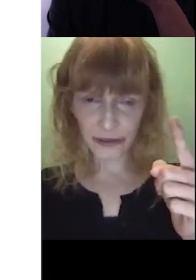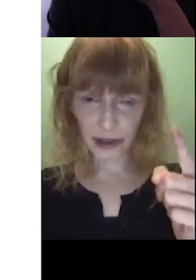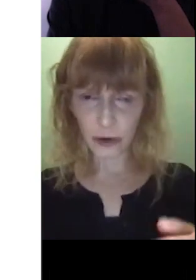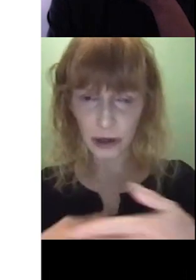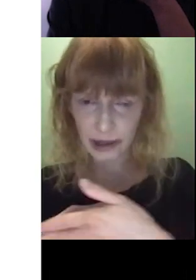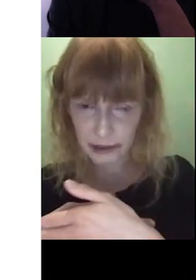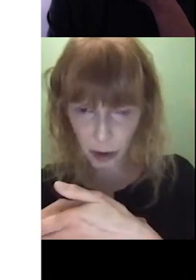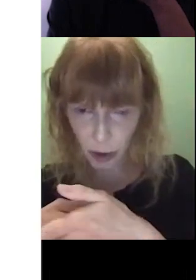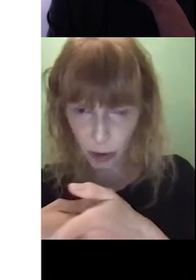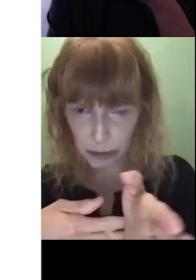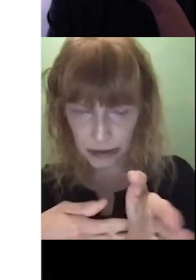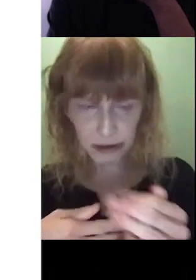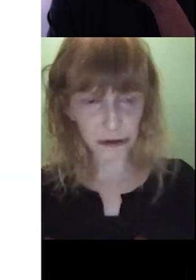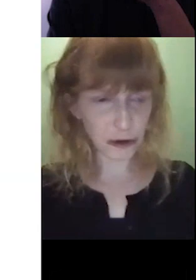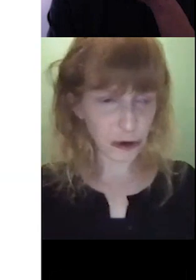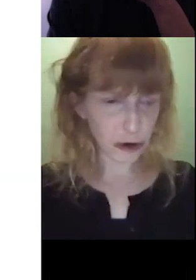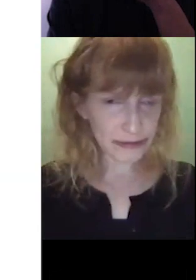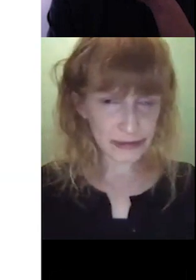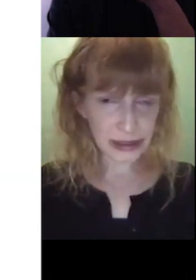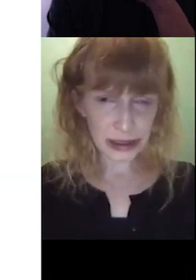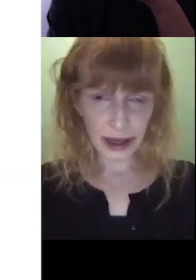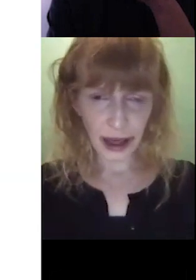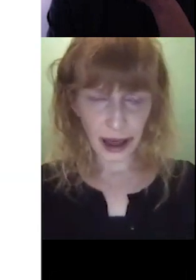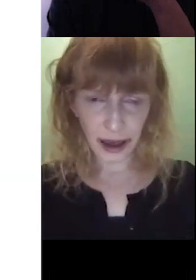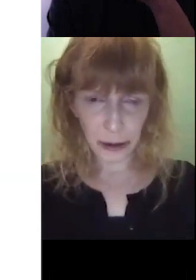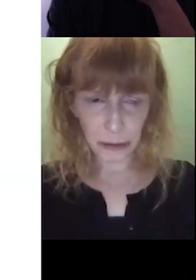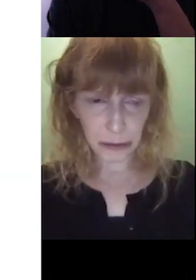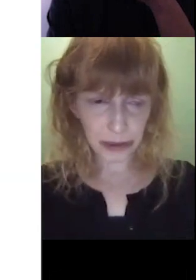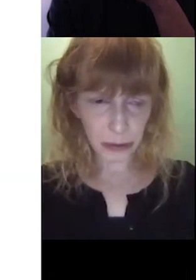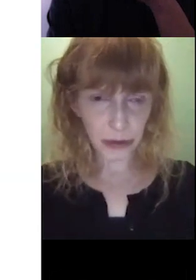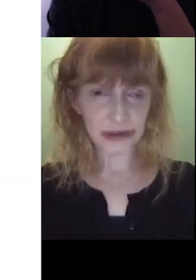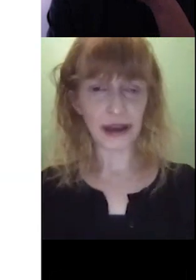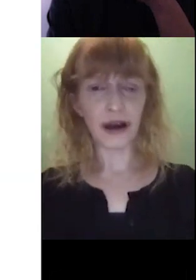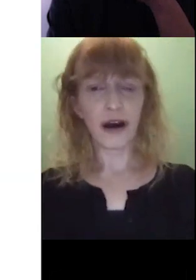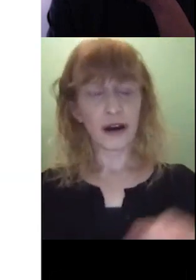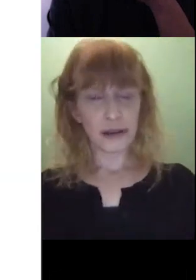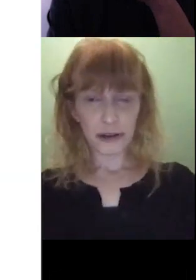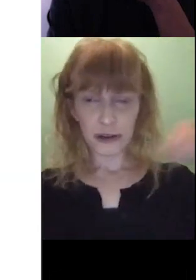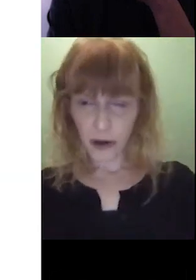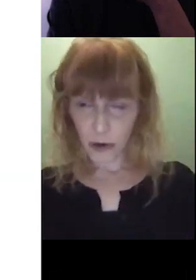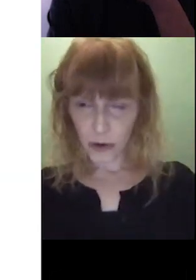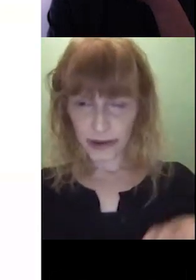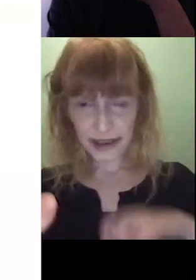a look. Let's open the door. We would say, oh, no,